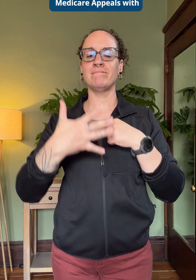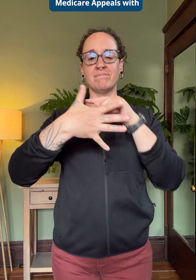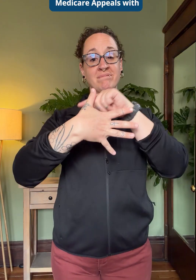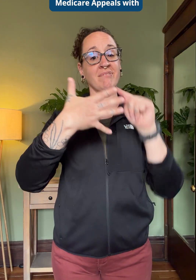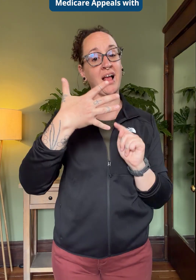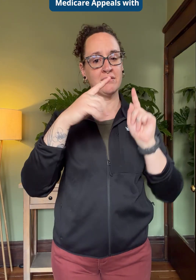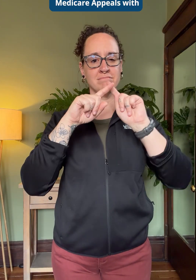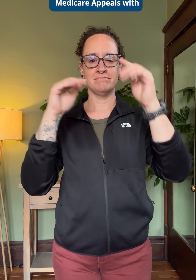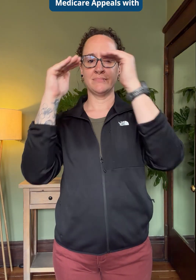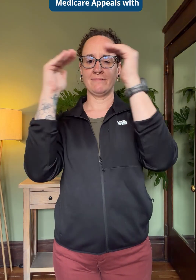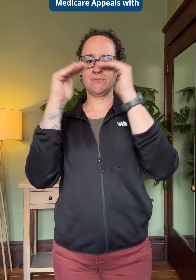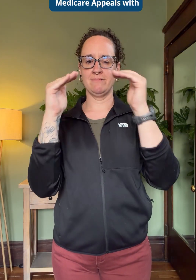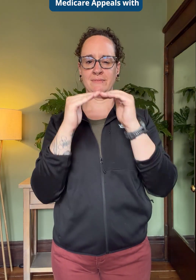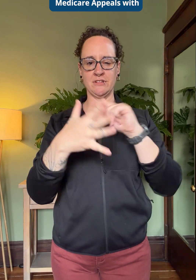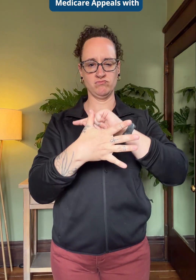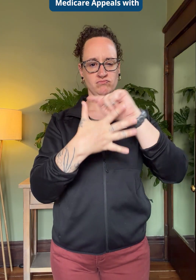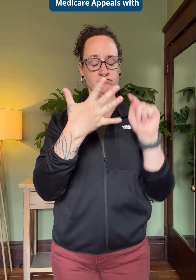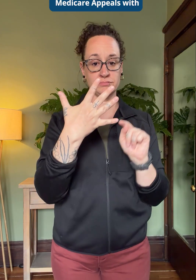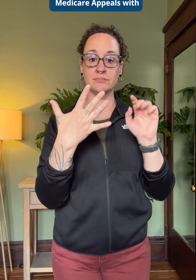There are 5 levels of Medicare appeals,